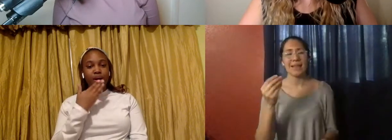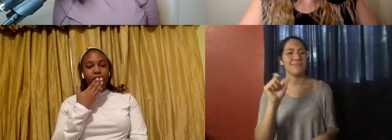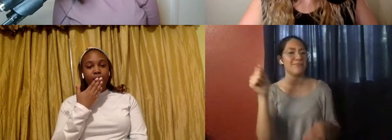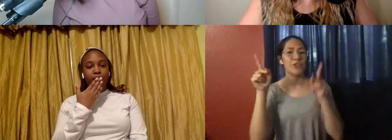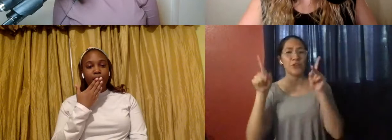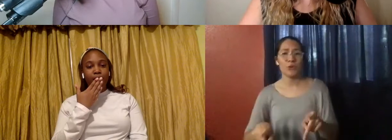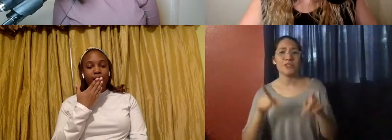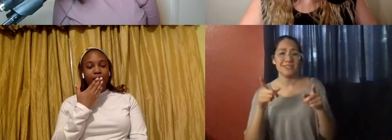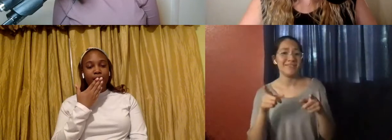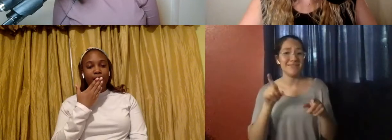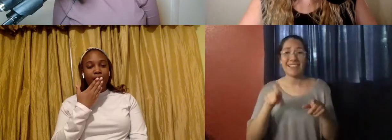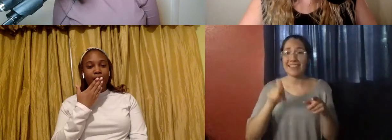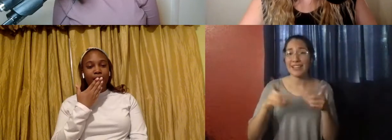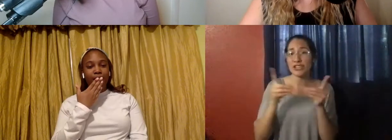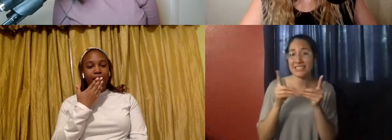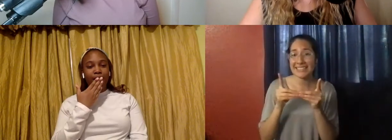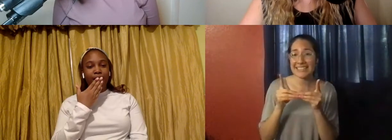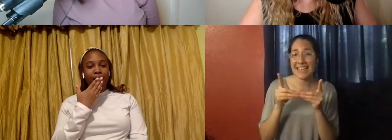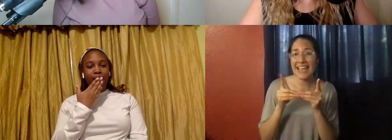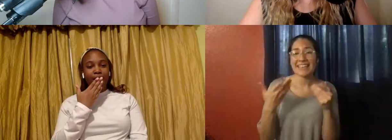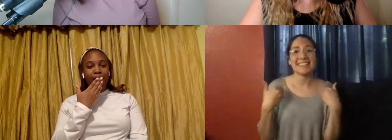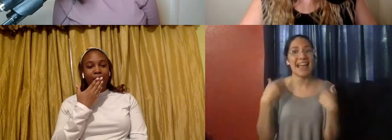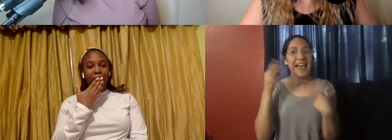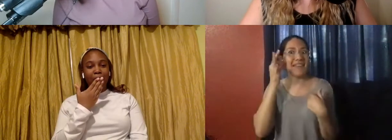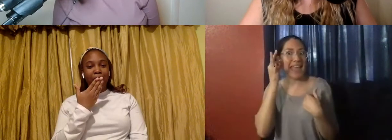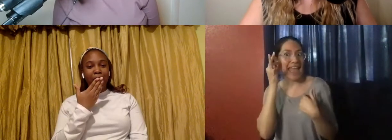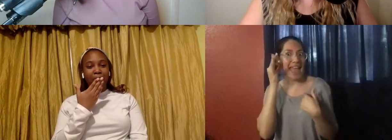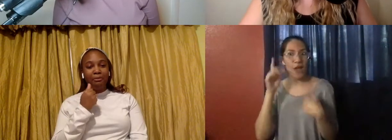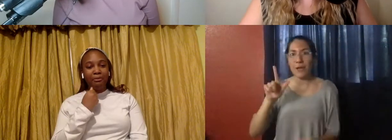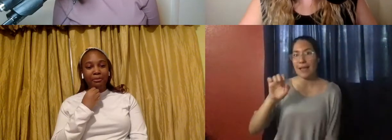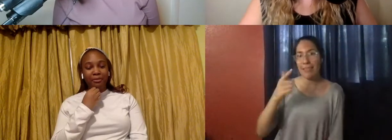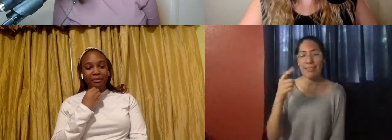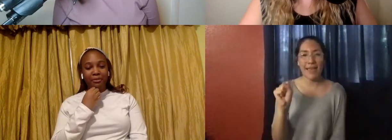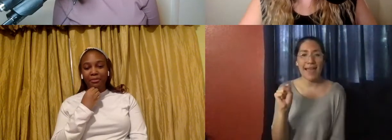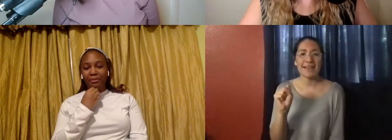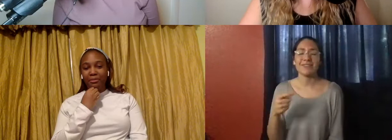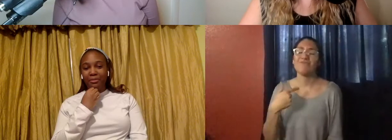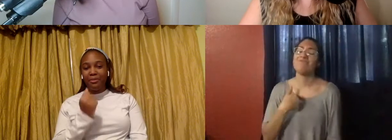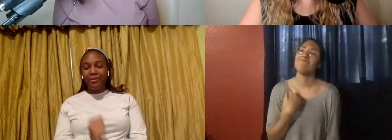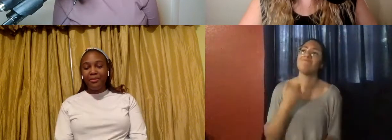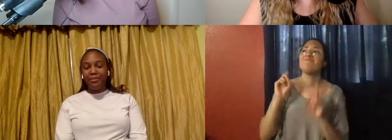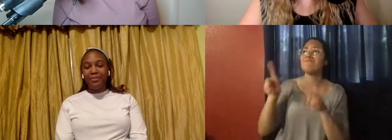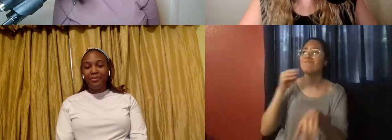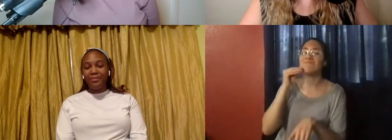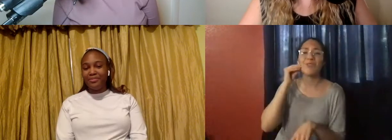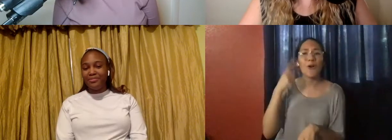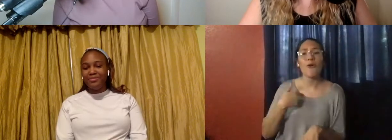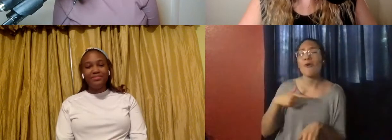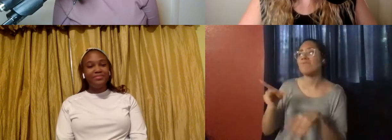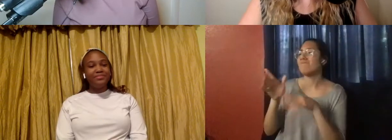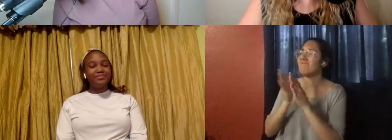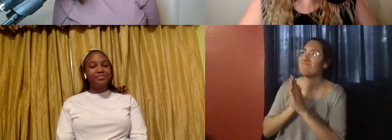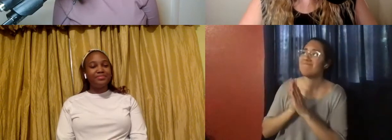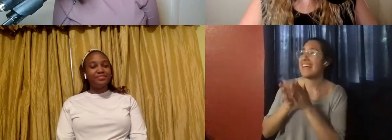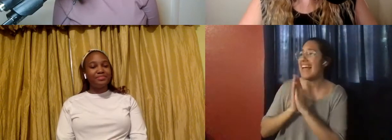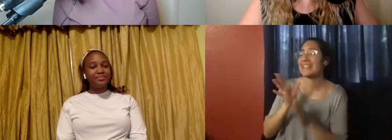so embarrassed. And so I went home and I begged my mom, please let me shave my legs. I just don't want to deal with this.